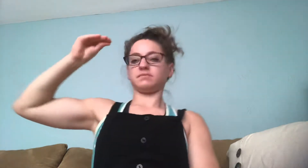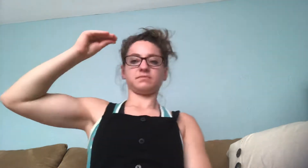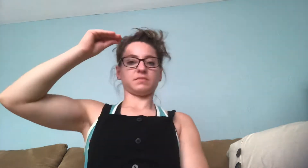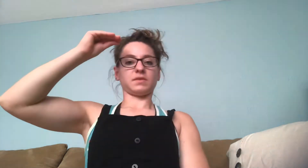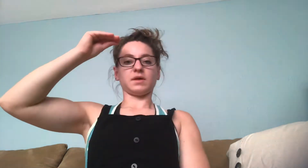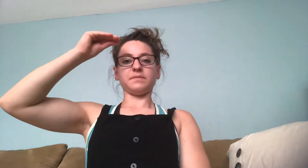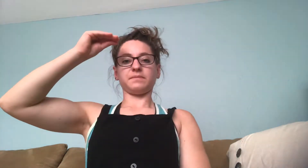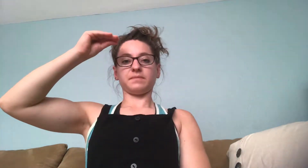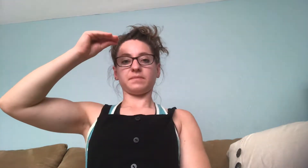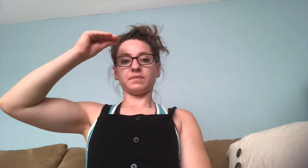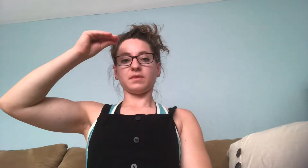Okay.